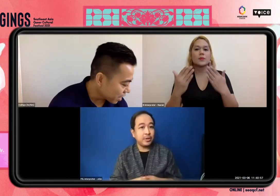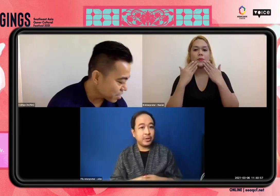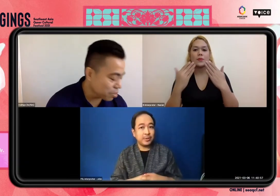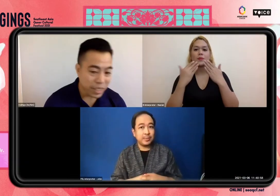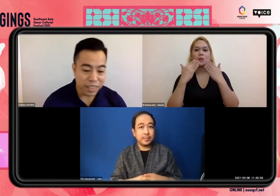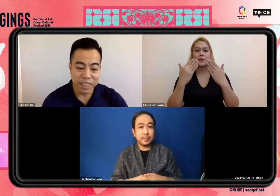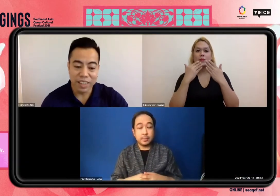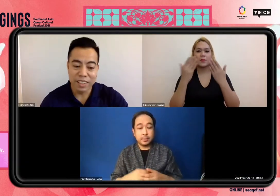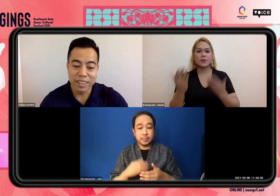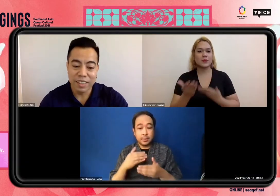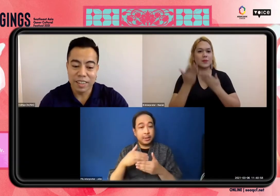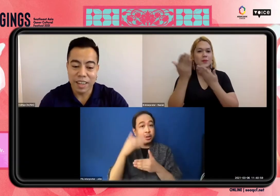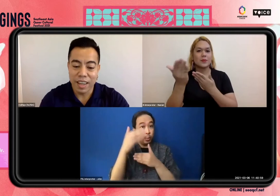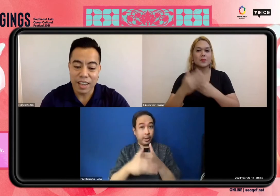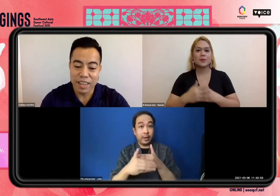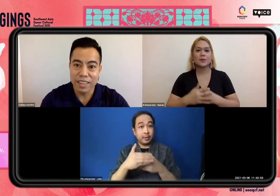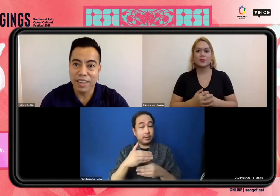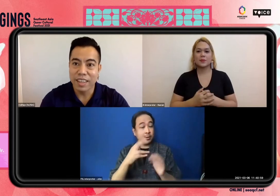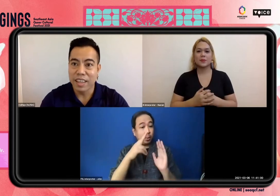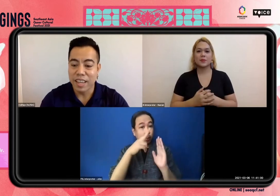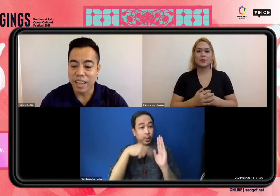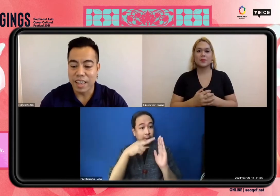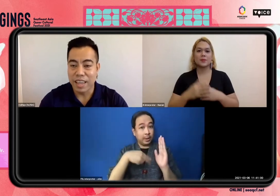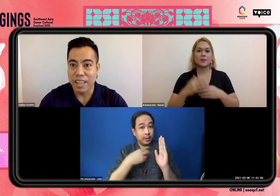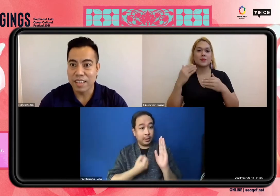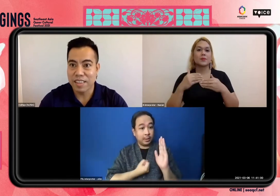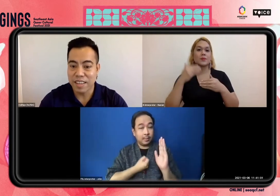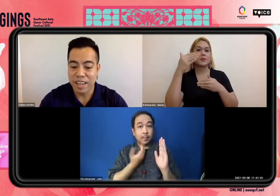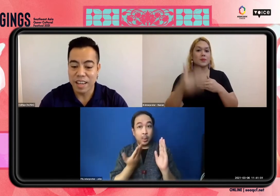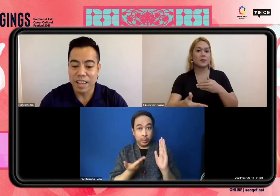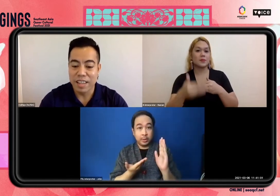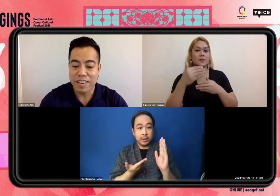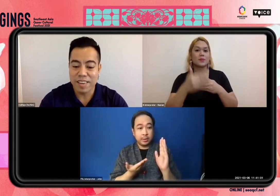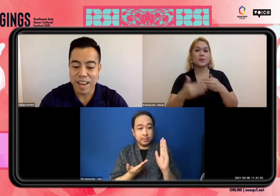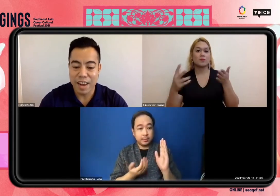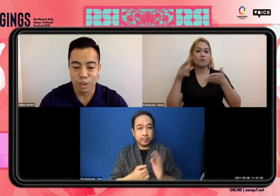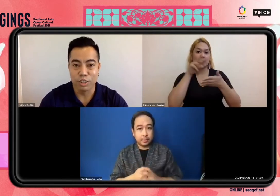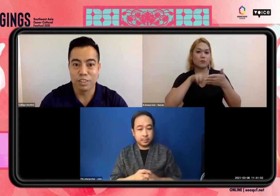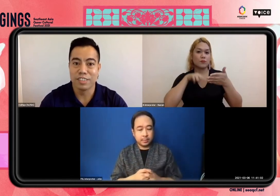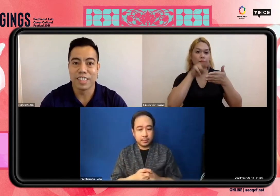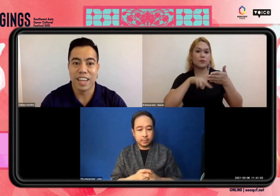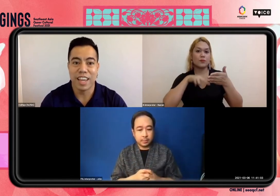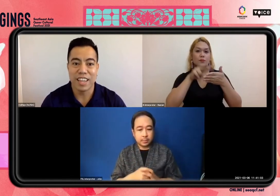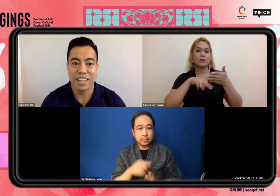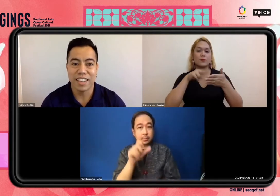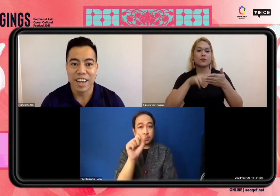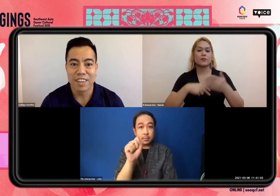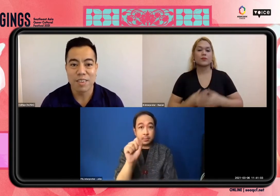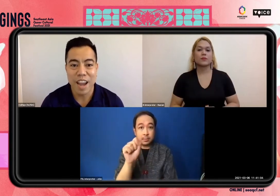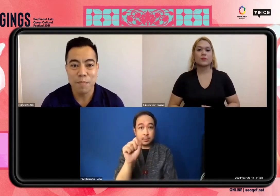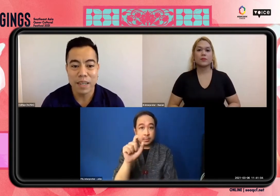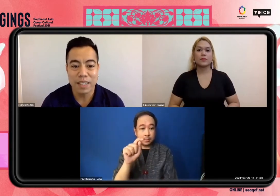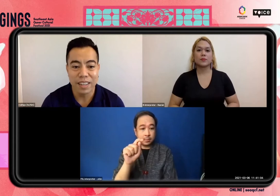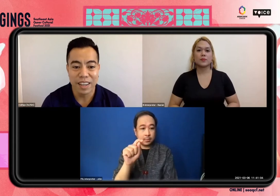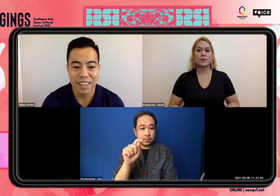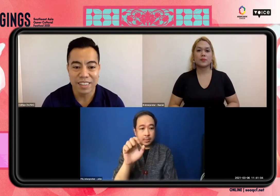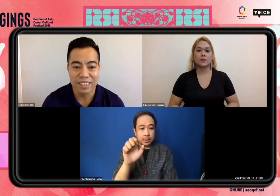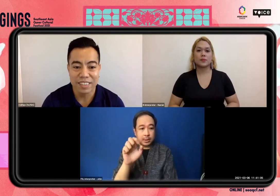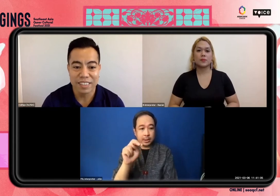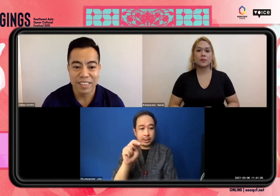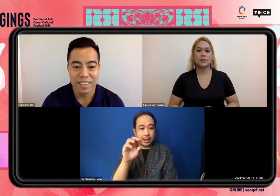Our next reader, okay, is Steno. Okay, so Steno